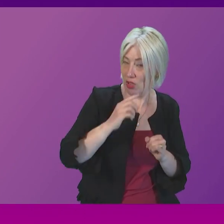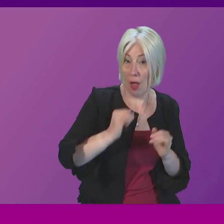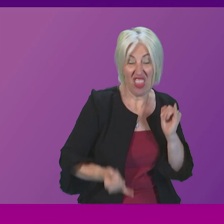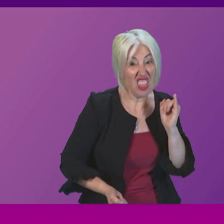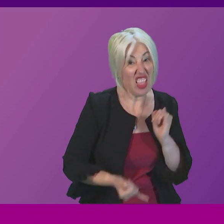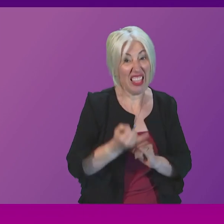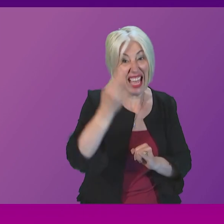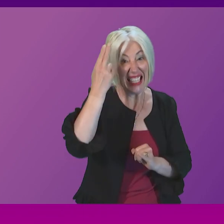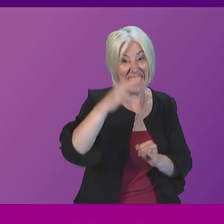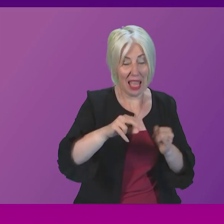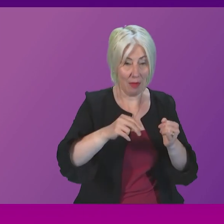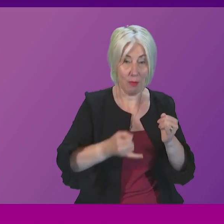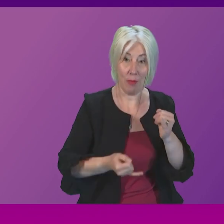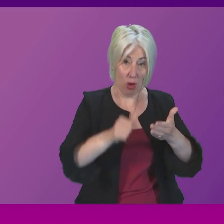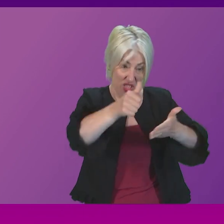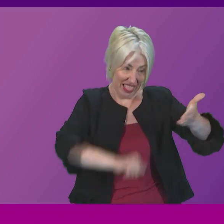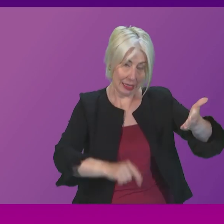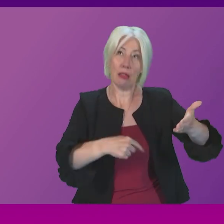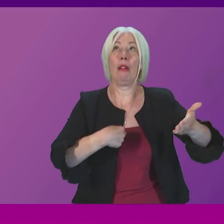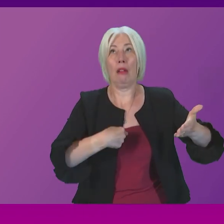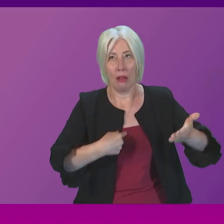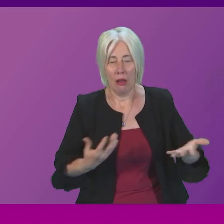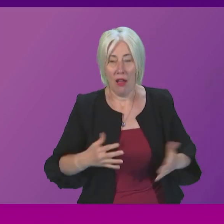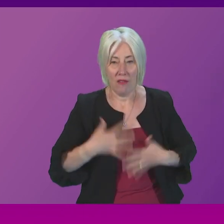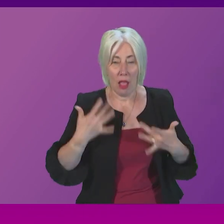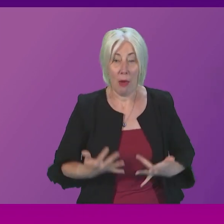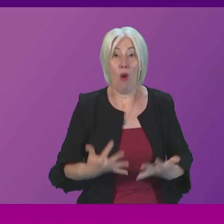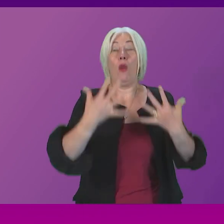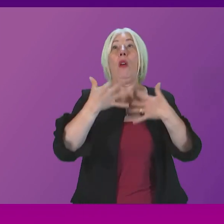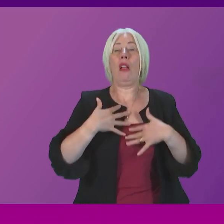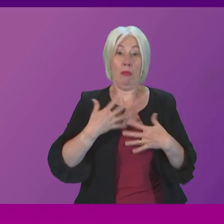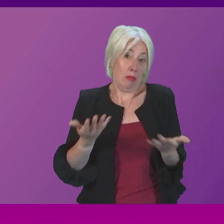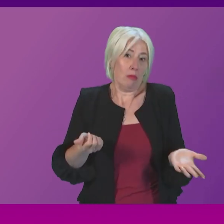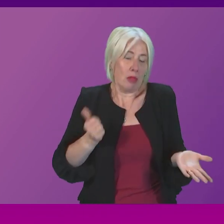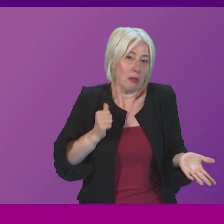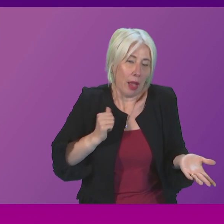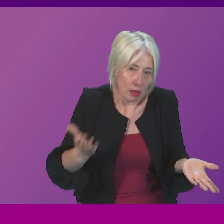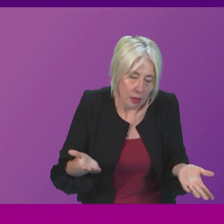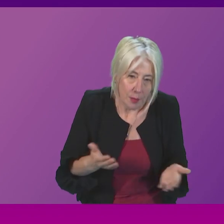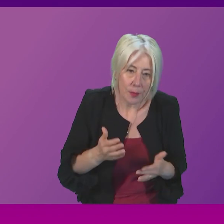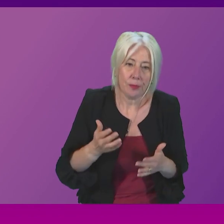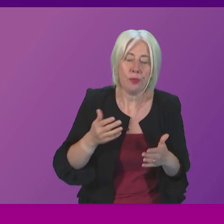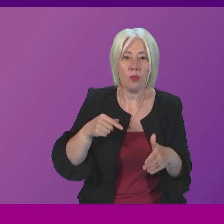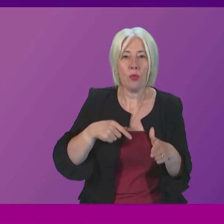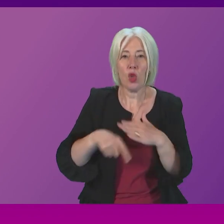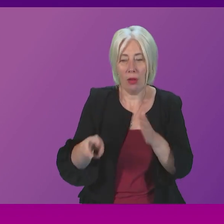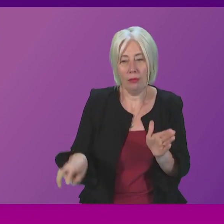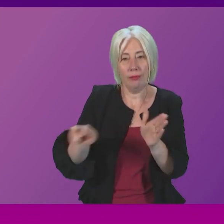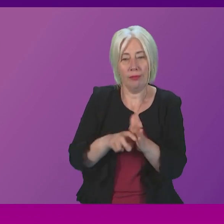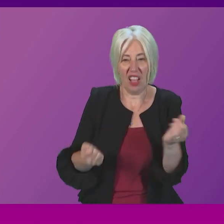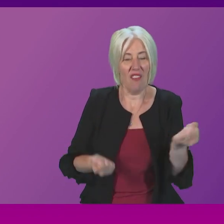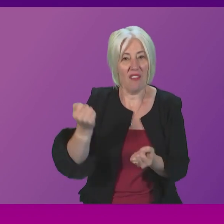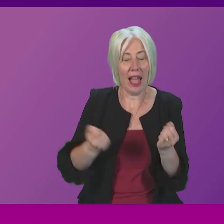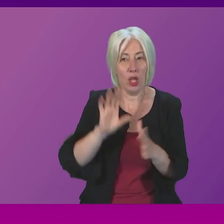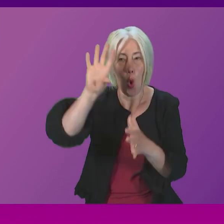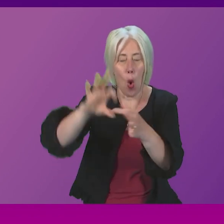in, so it was literally the last bit. And quite overwhelmed, all the rest of it, as you might imagine in the moment. Went out to get in my van to go back home and sort of take it